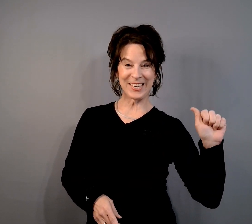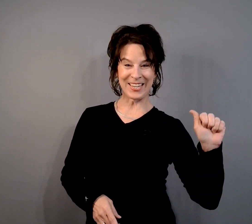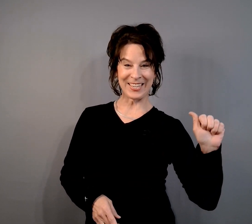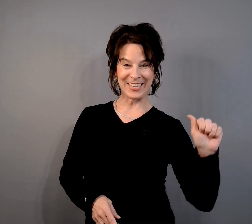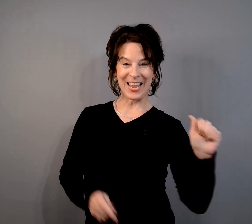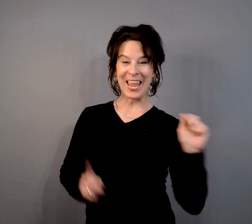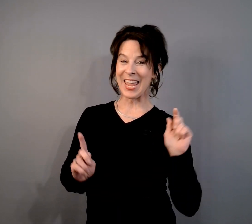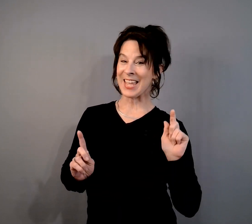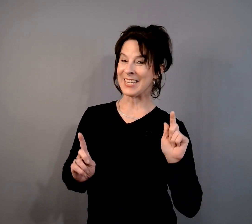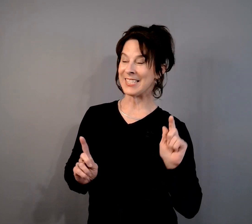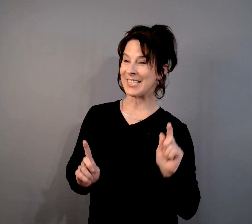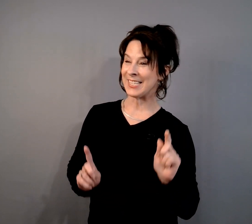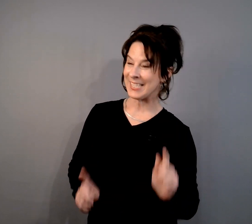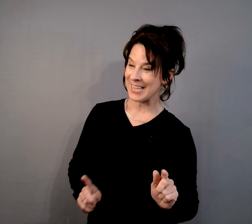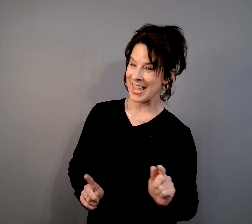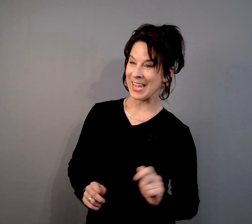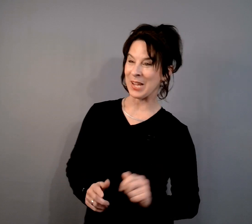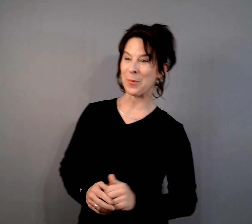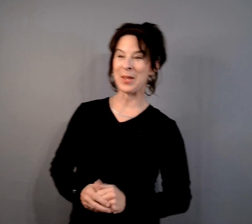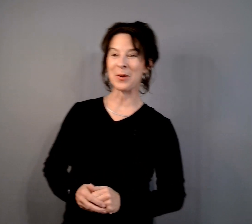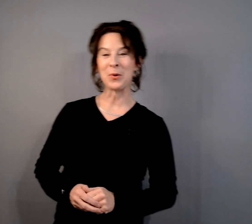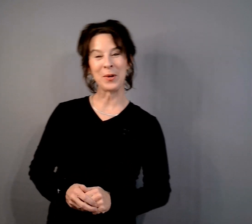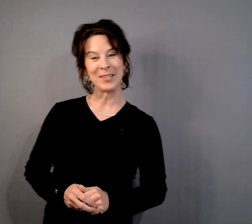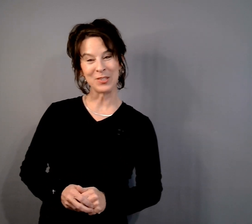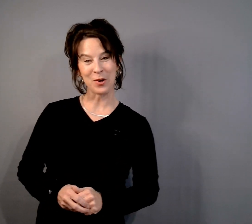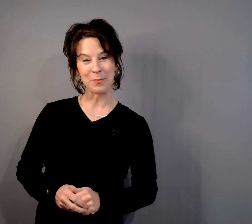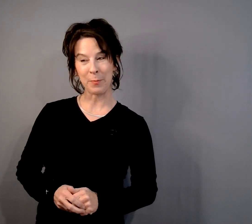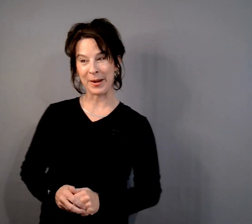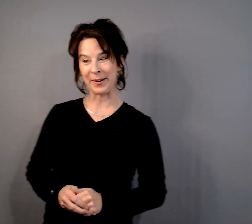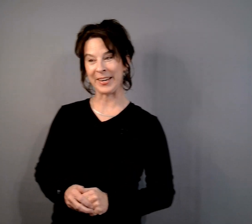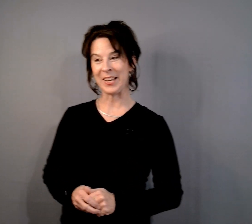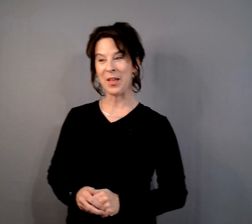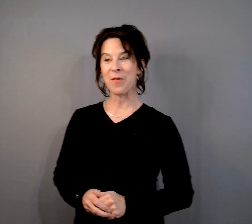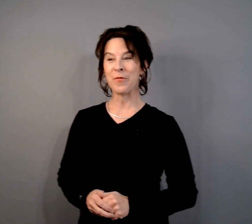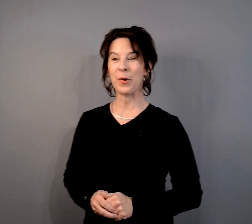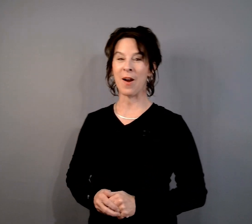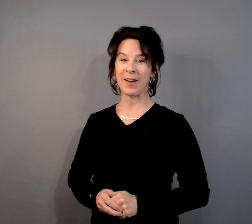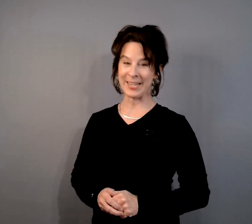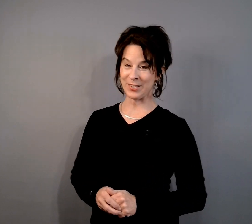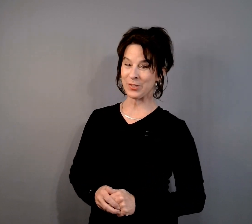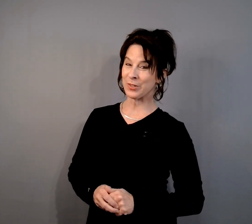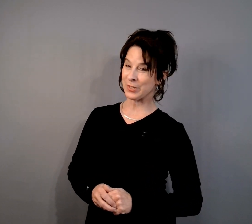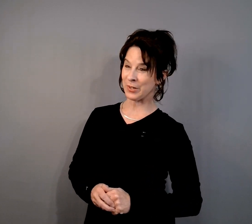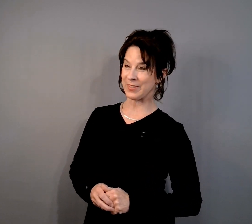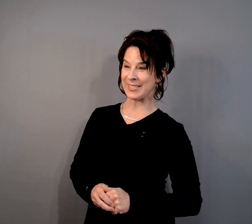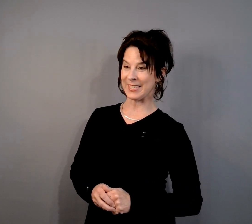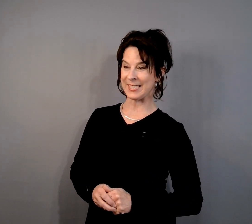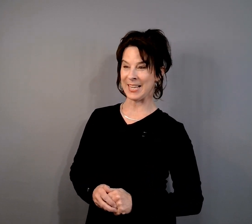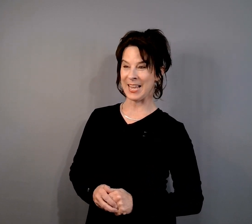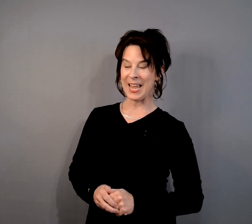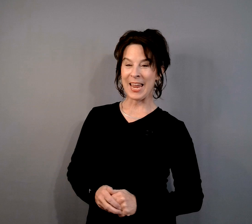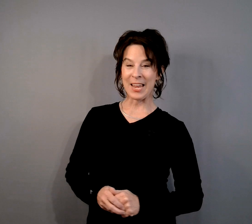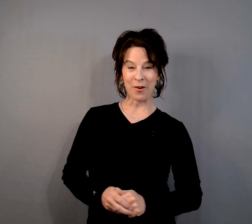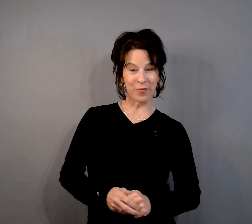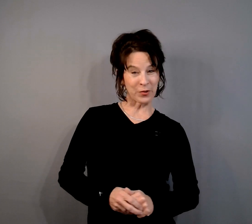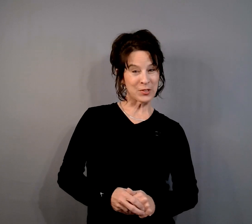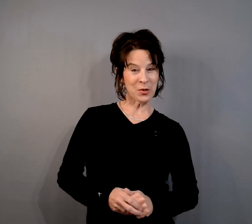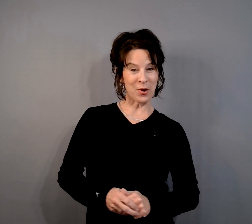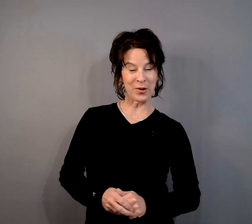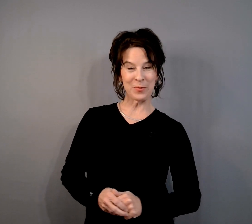Regina, and today we are going to start preparing for our Easter services. And our first song